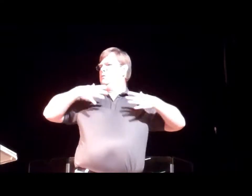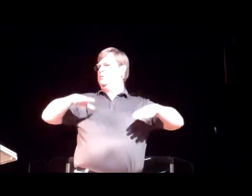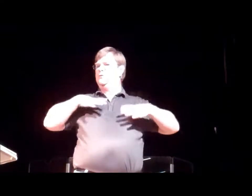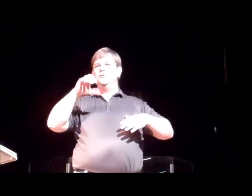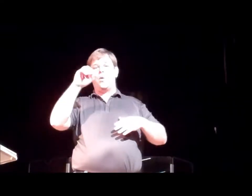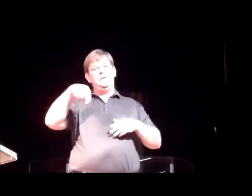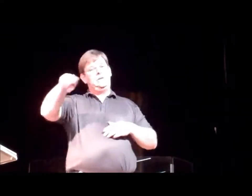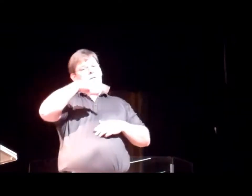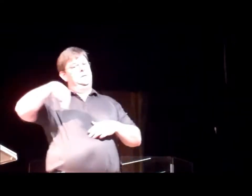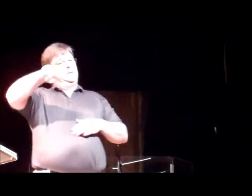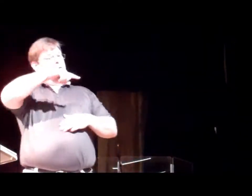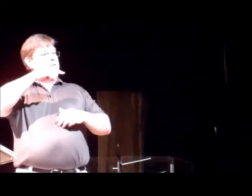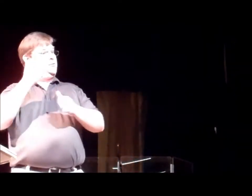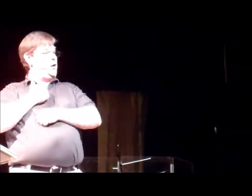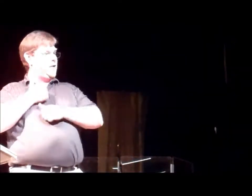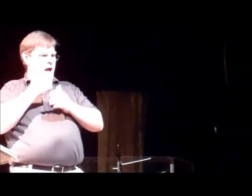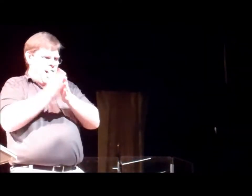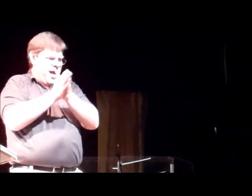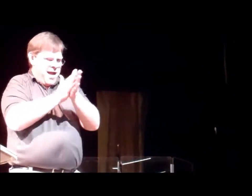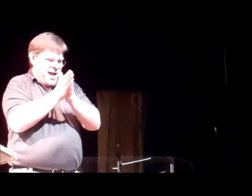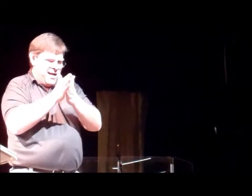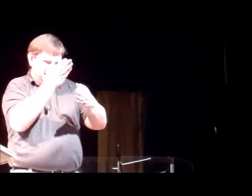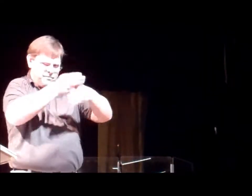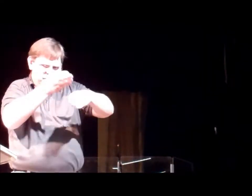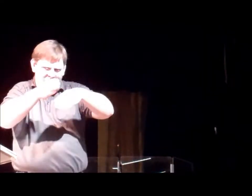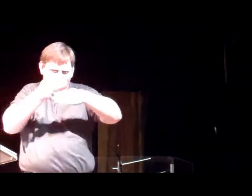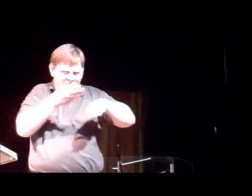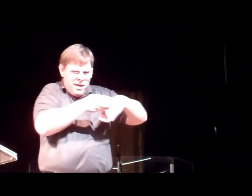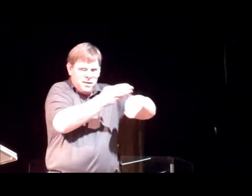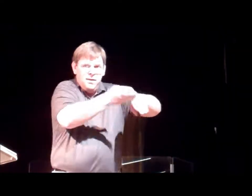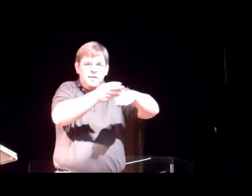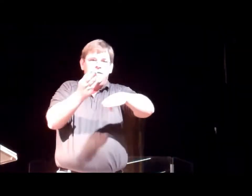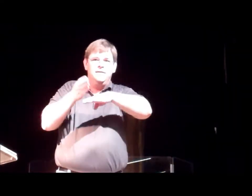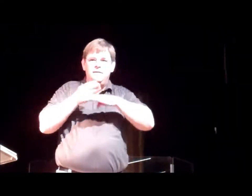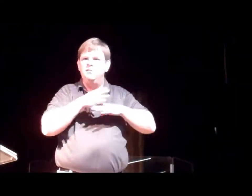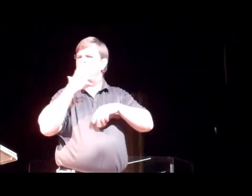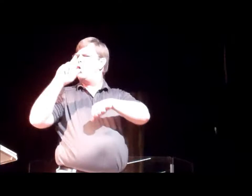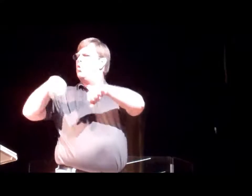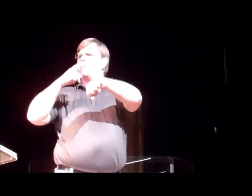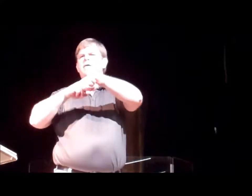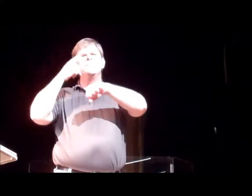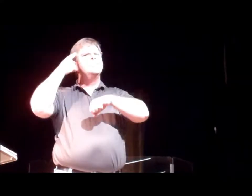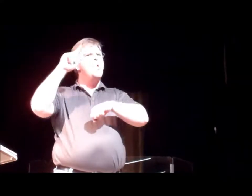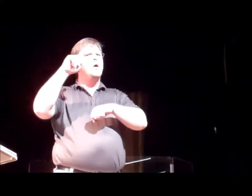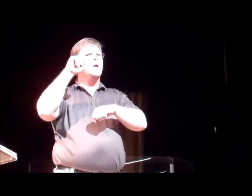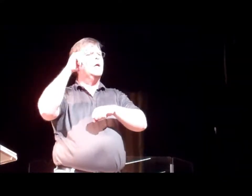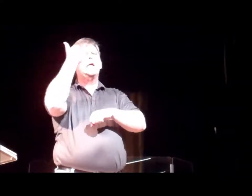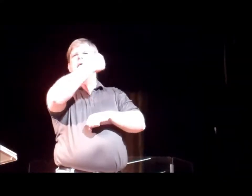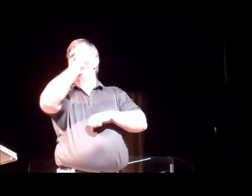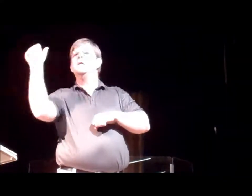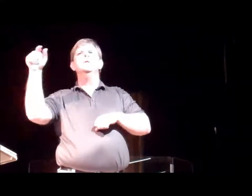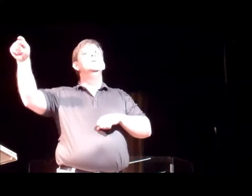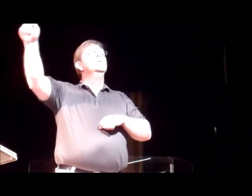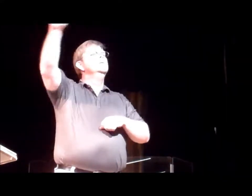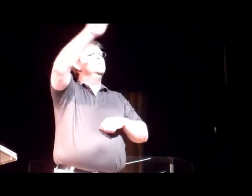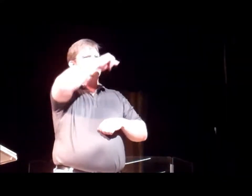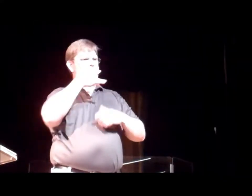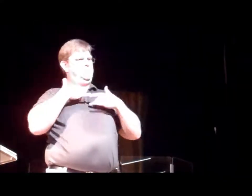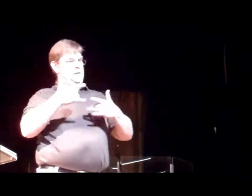3 years, and all that was left of his life were his clothes. So the soldiers decided to gamble to see who would win his clothing, and they were going to